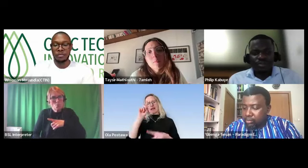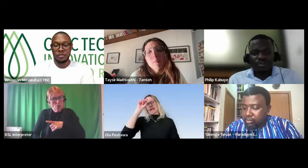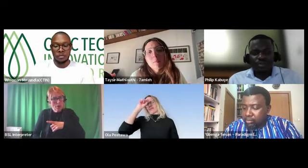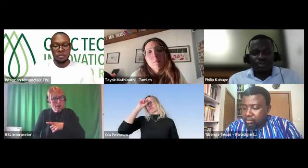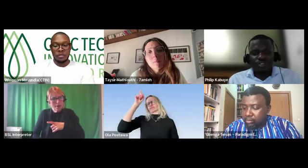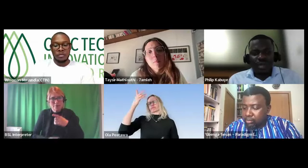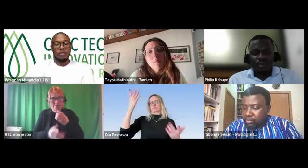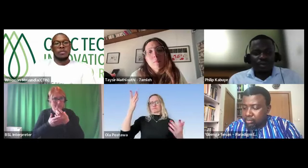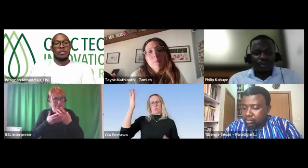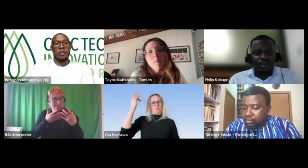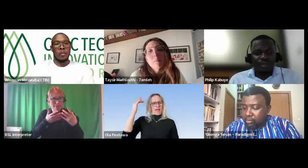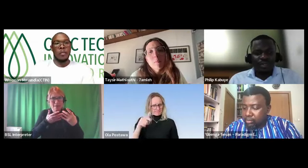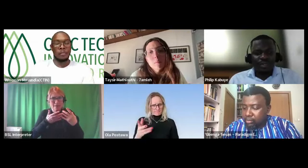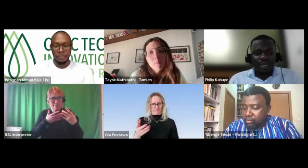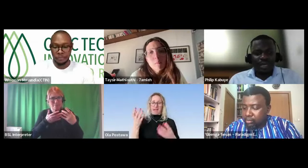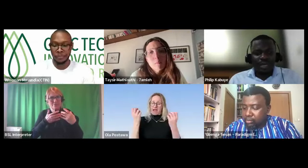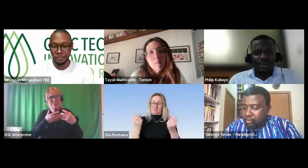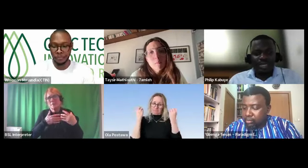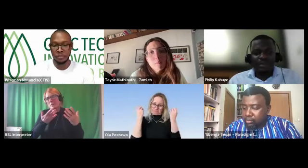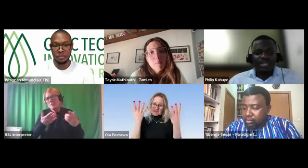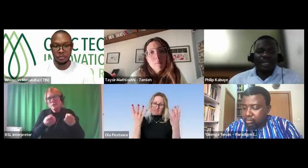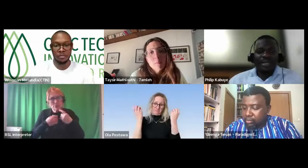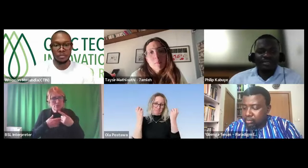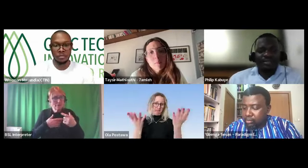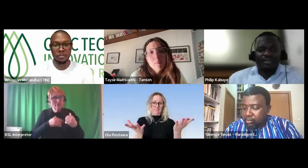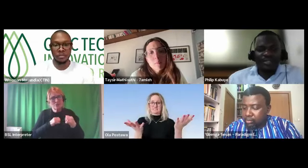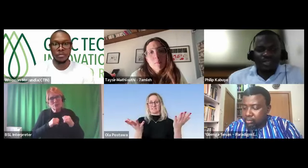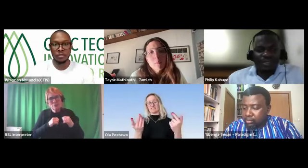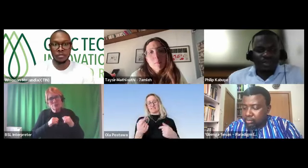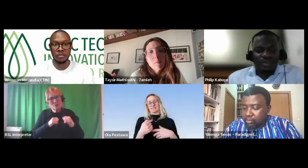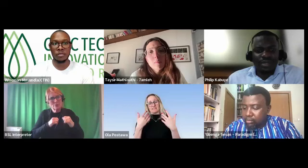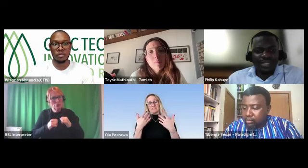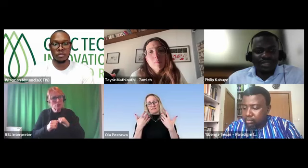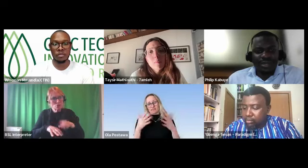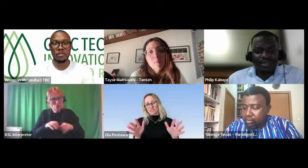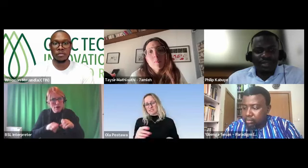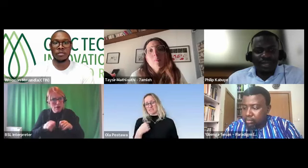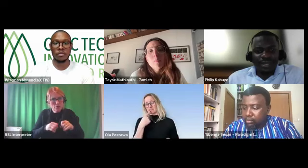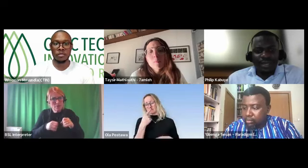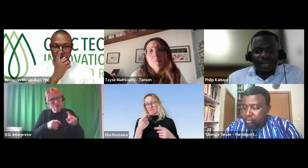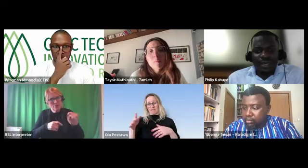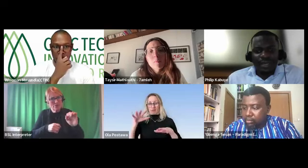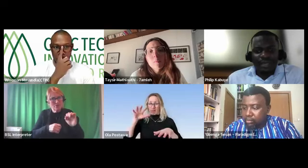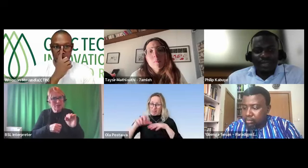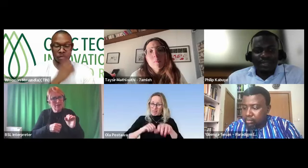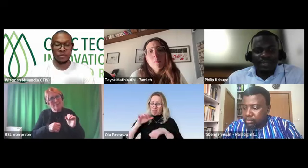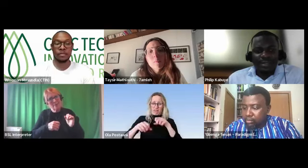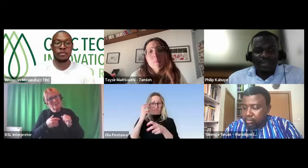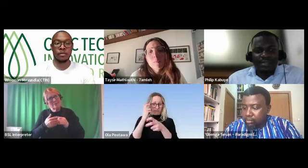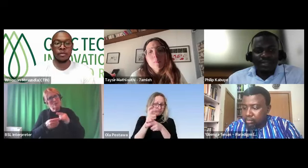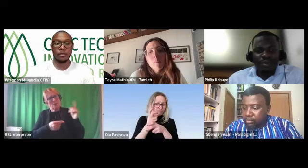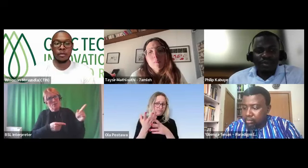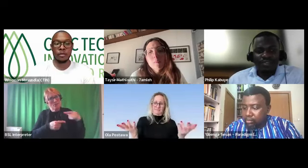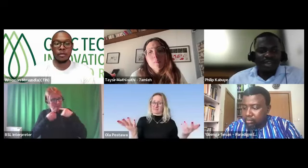tuned to struggle with an already written narratives of these autocratic states,